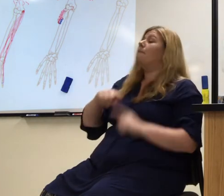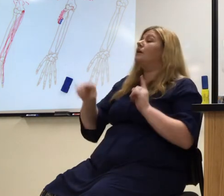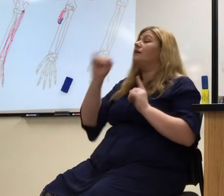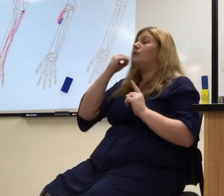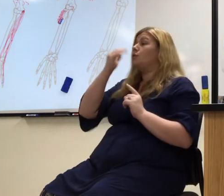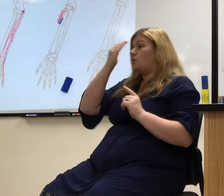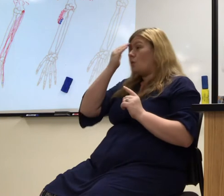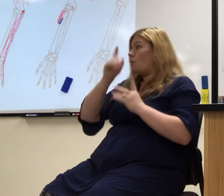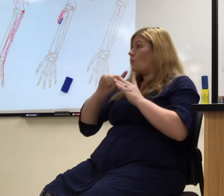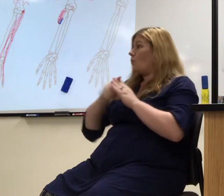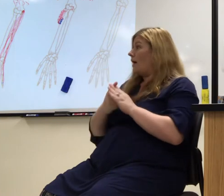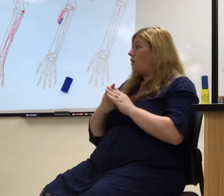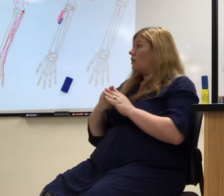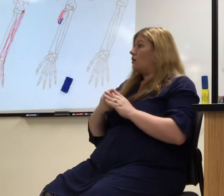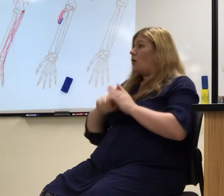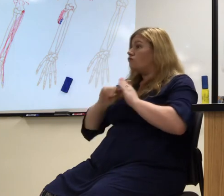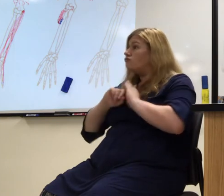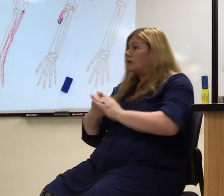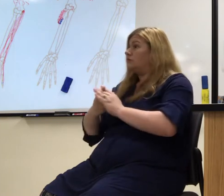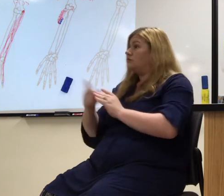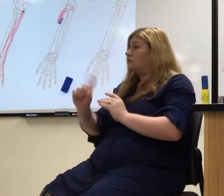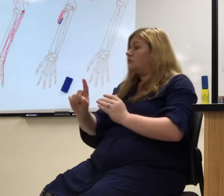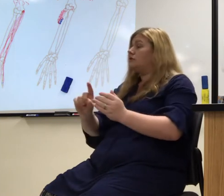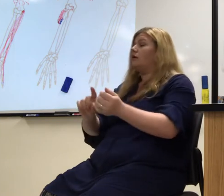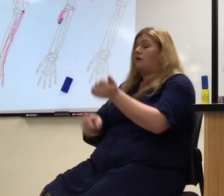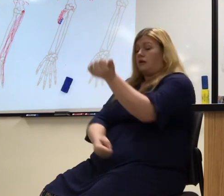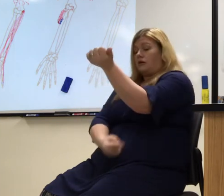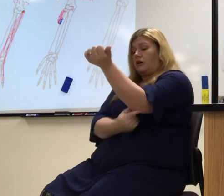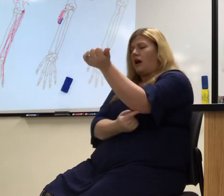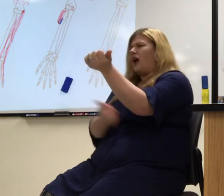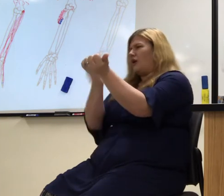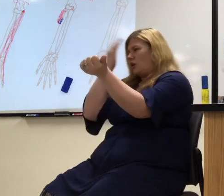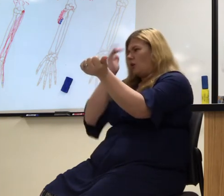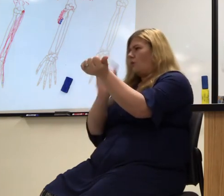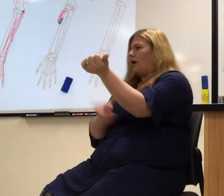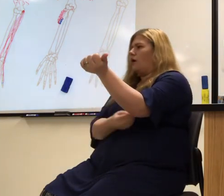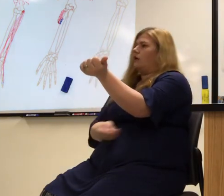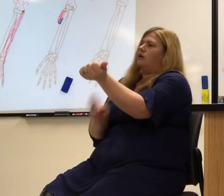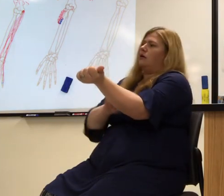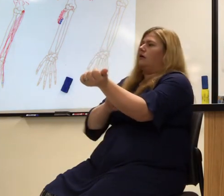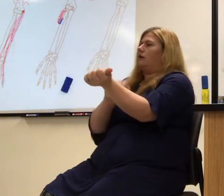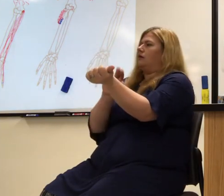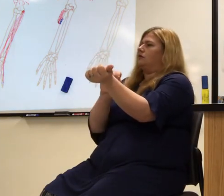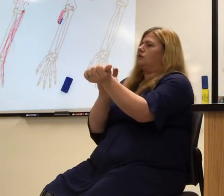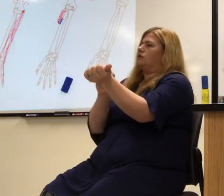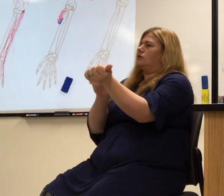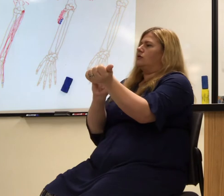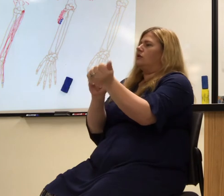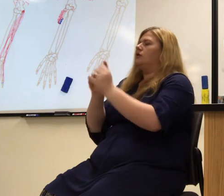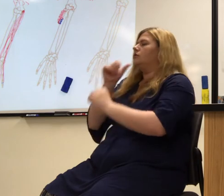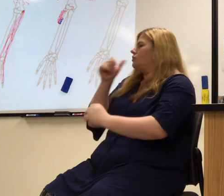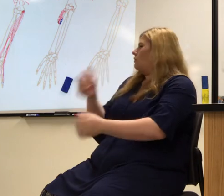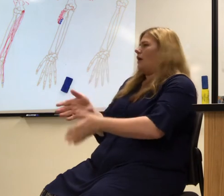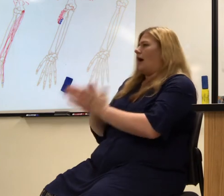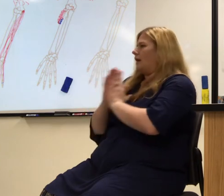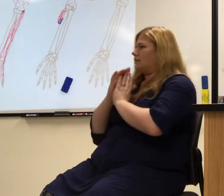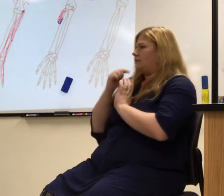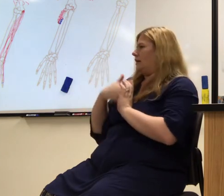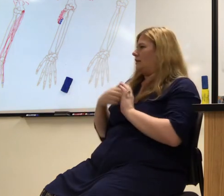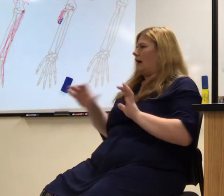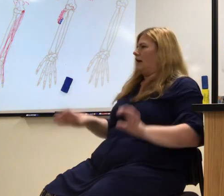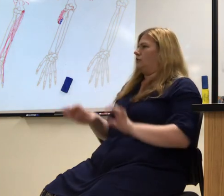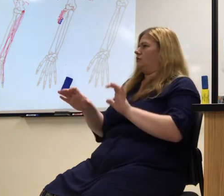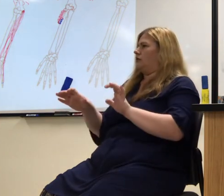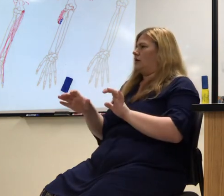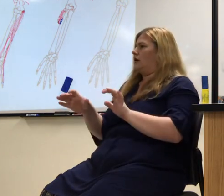know where it inserts, you know what it does. I won't even put its action, so don't ask me later. You didn't tell me the action of supinator. I'm